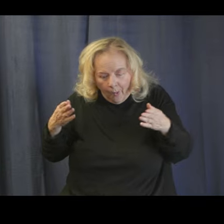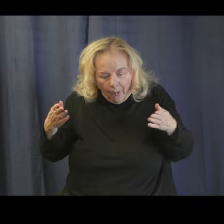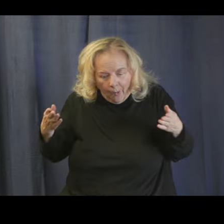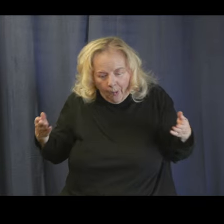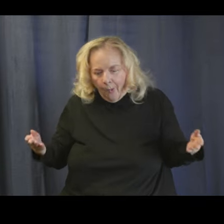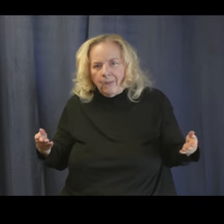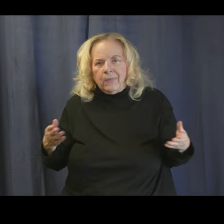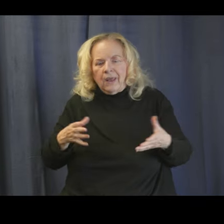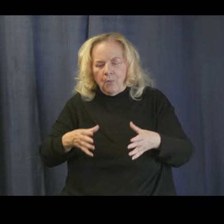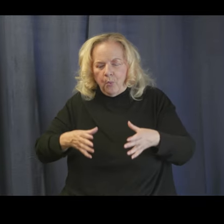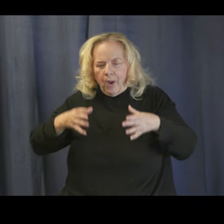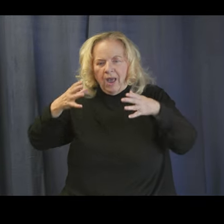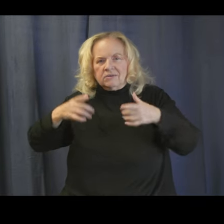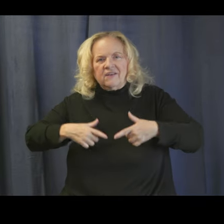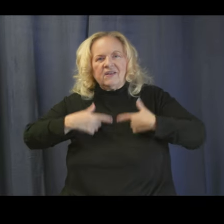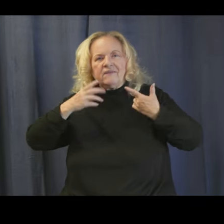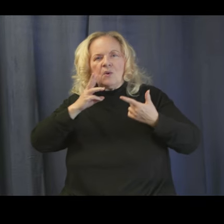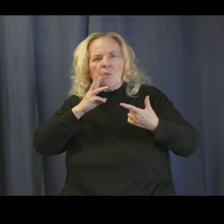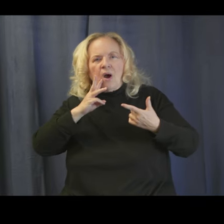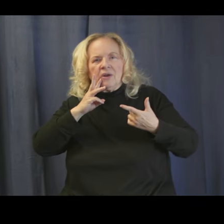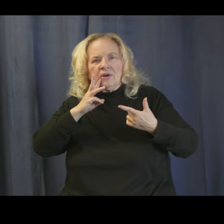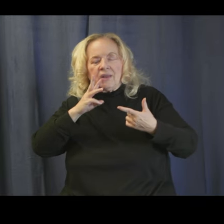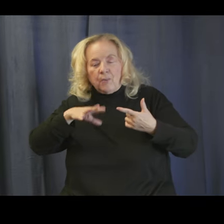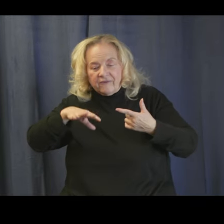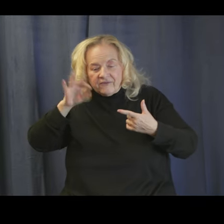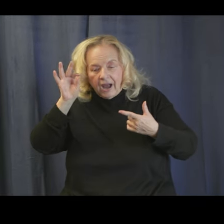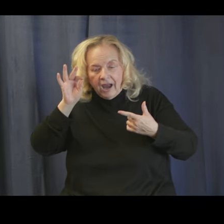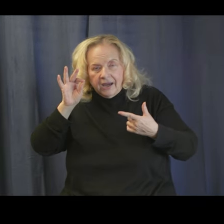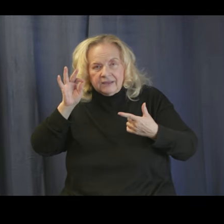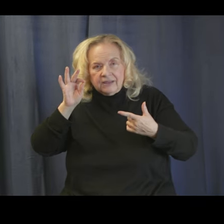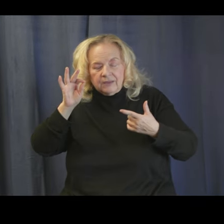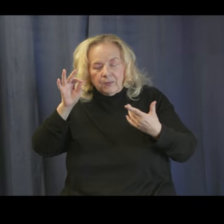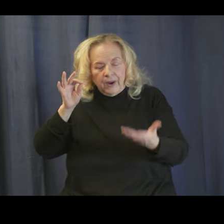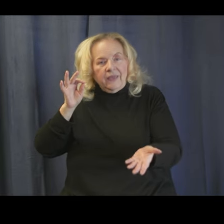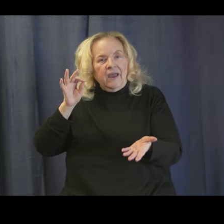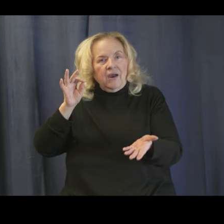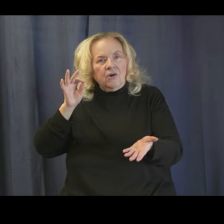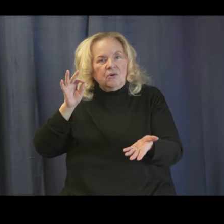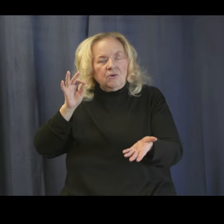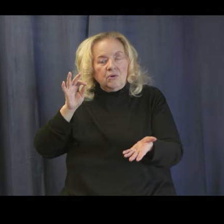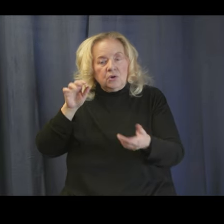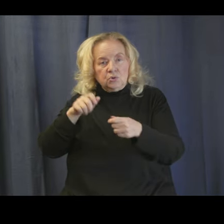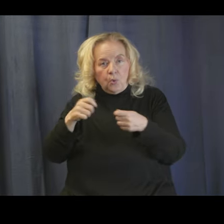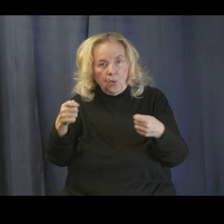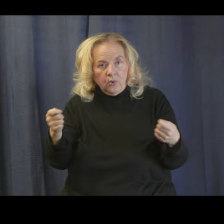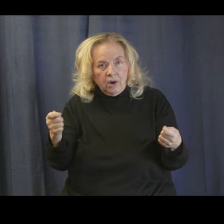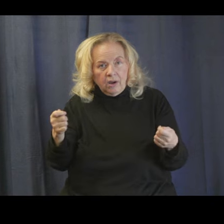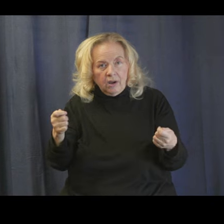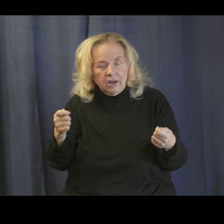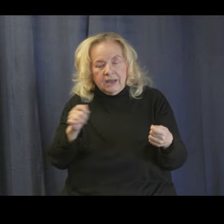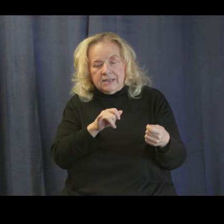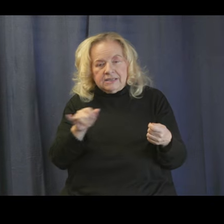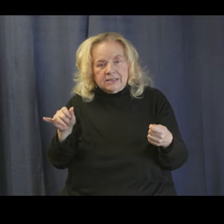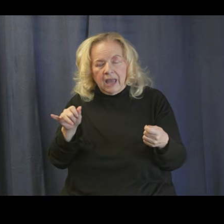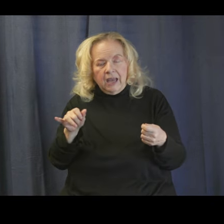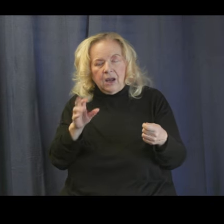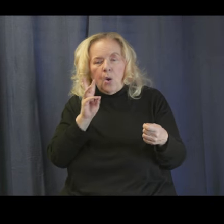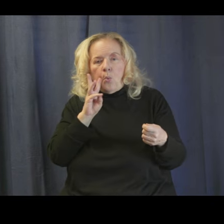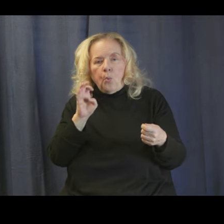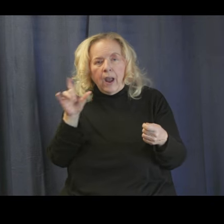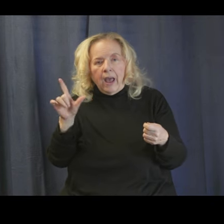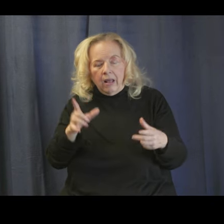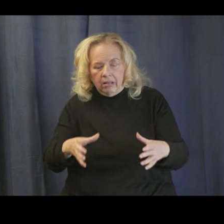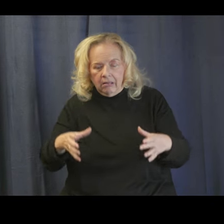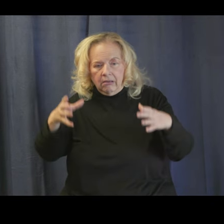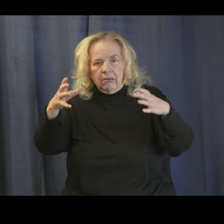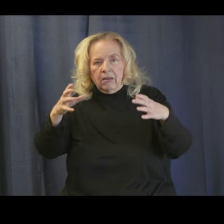opening up those wells of living water that we're finding right there. And so the Torah is also likened to a well of